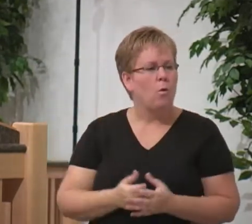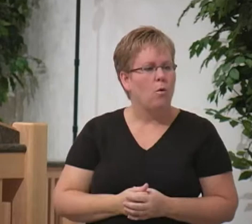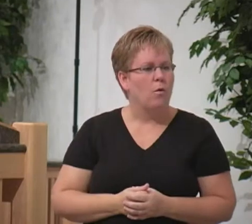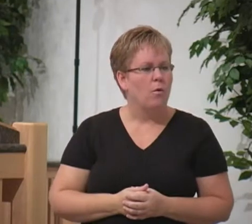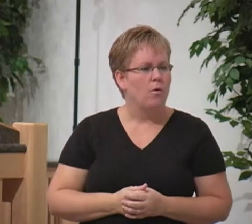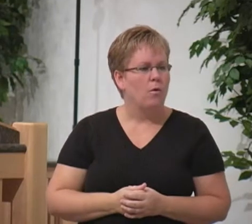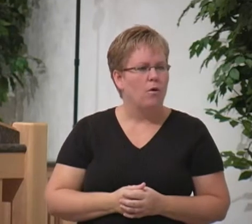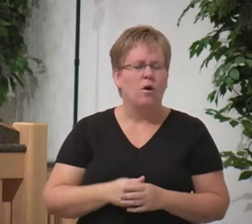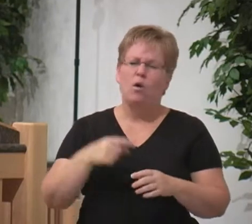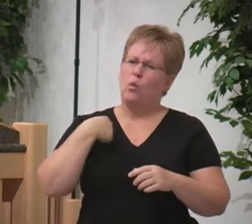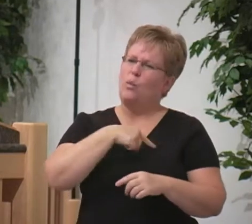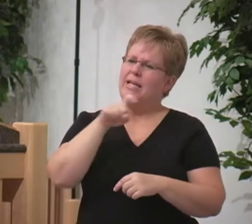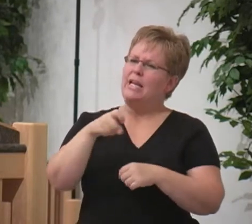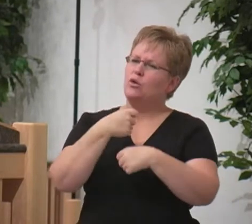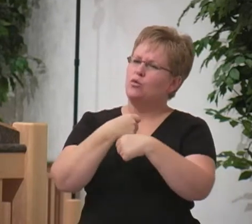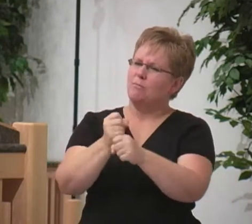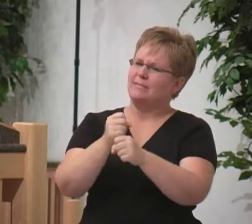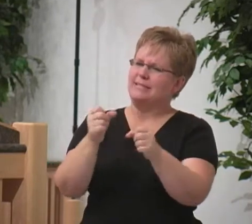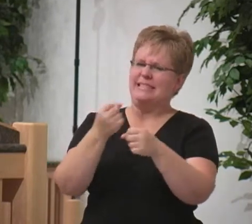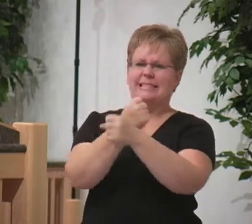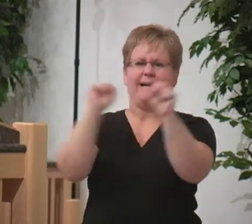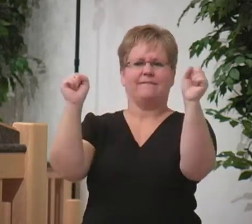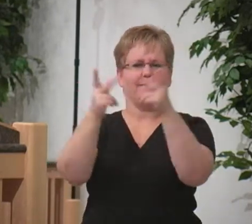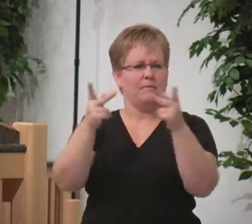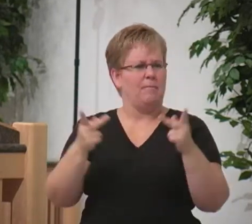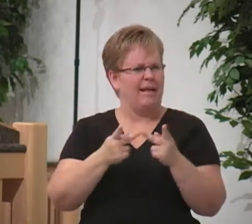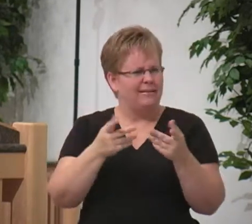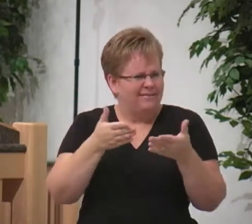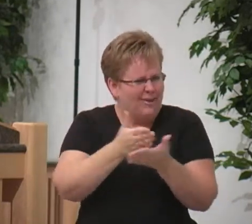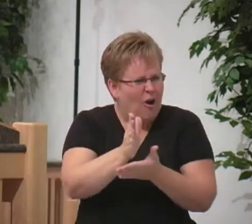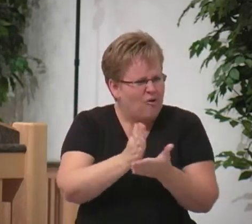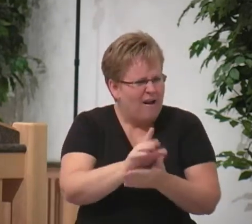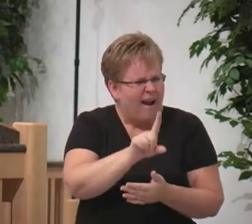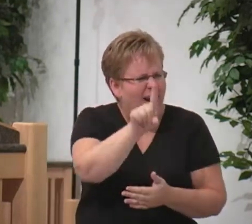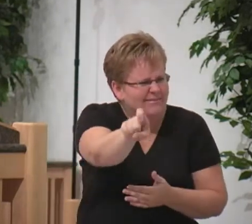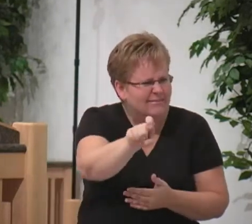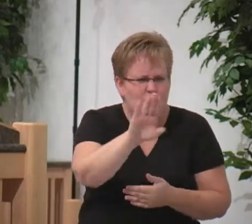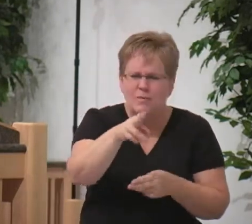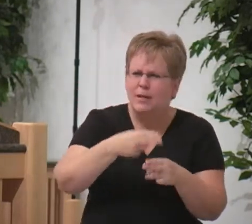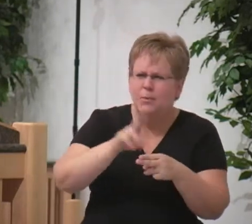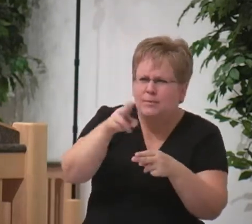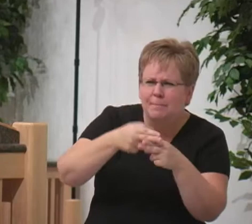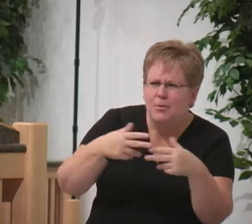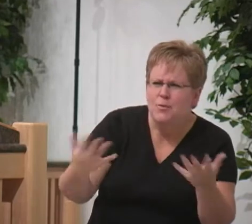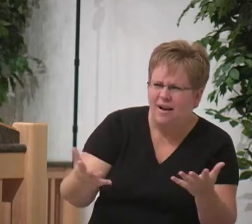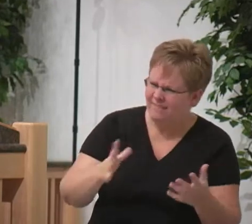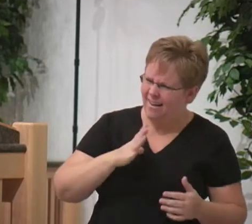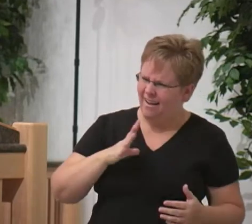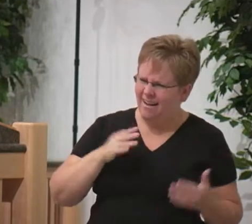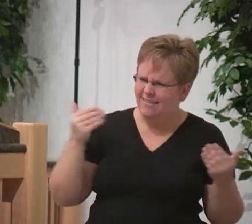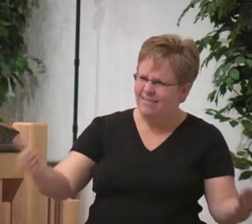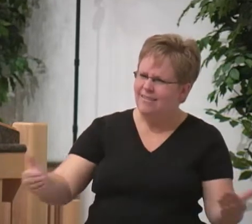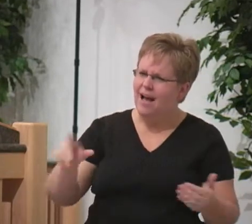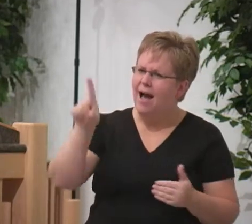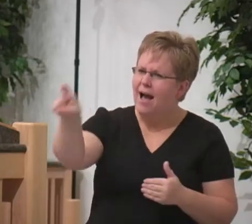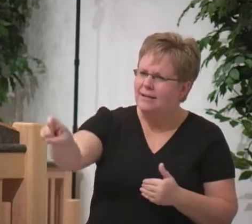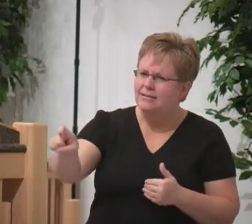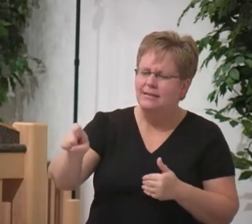spaces where it's okay to ask one another our name, where it's okay to ask questions that are going to draw one